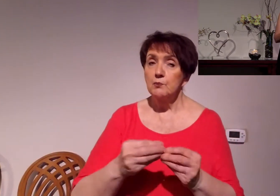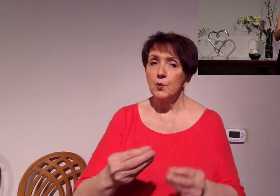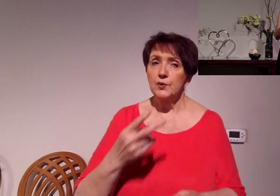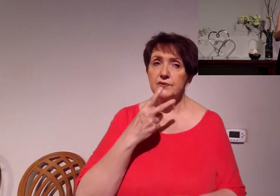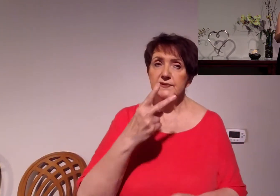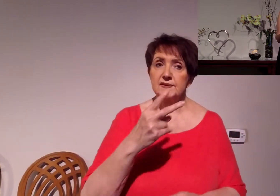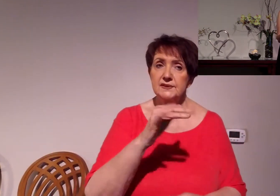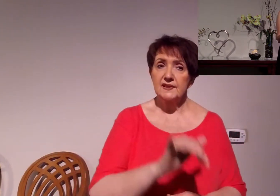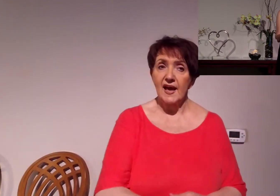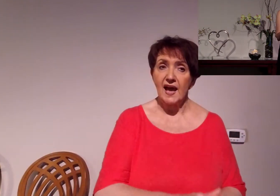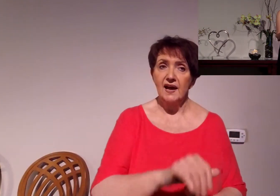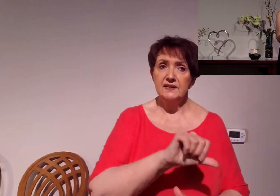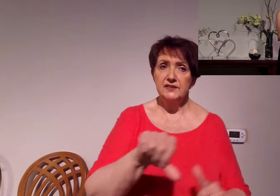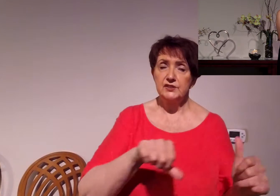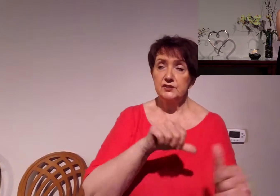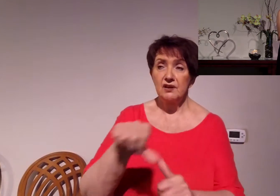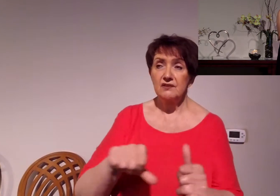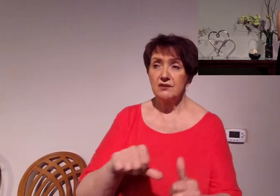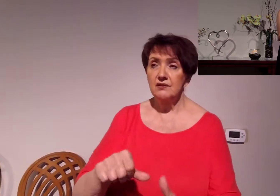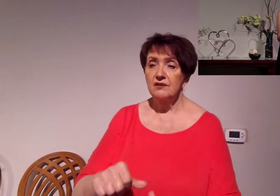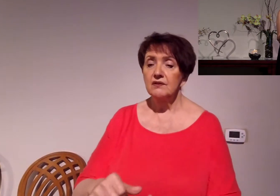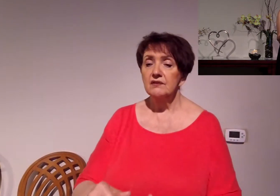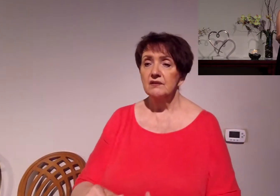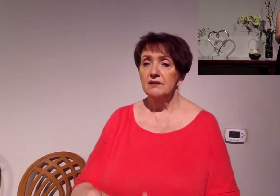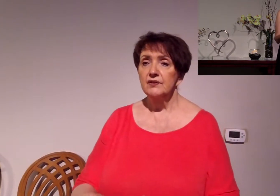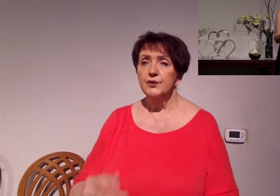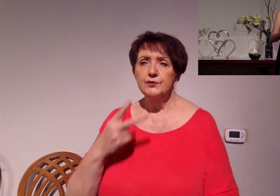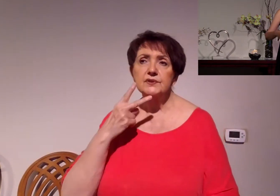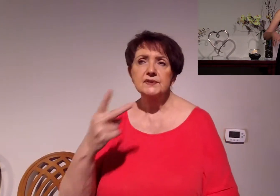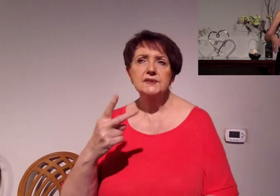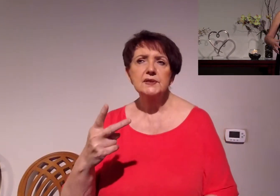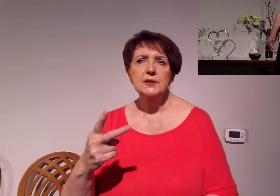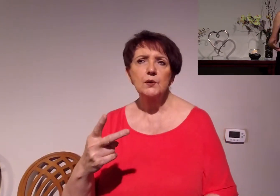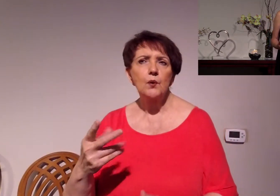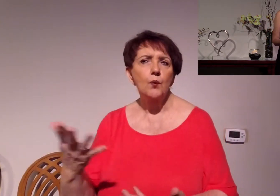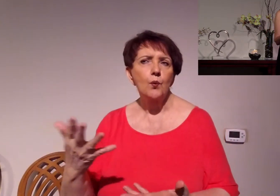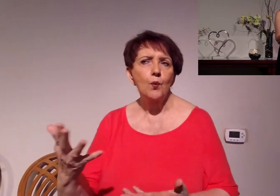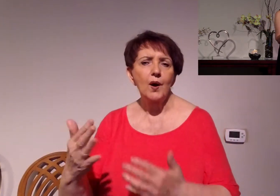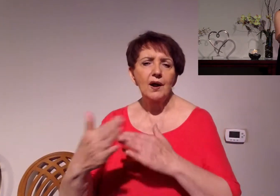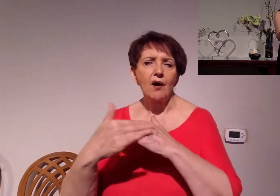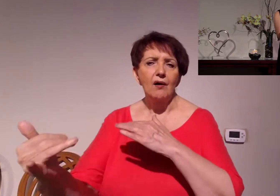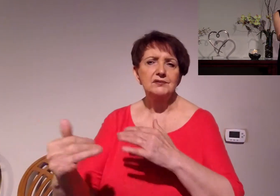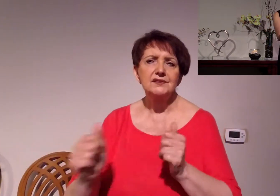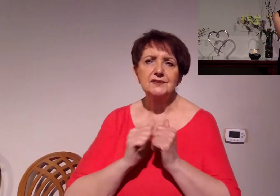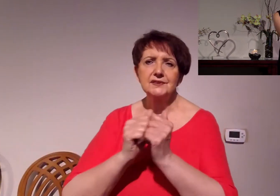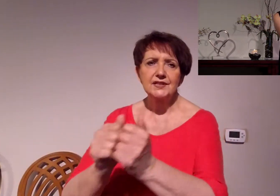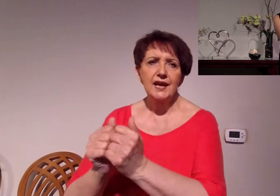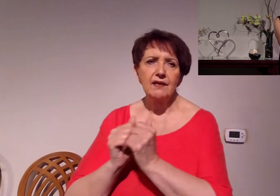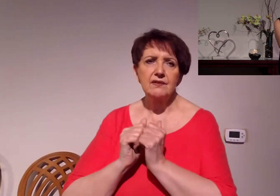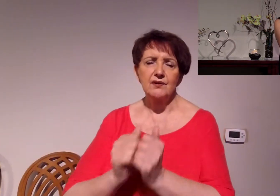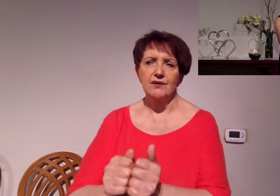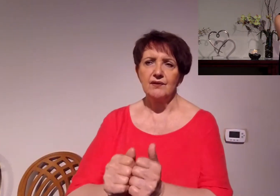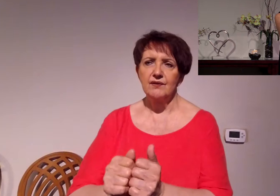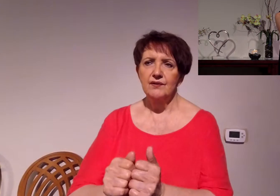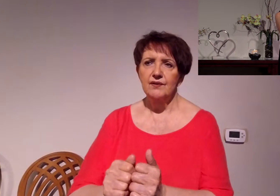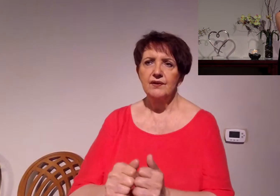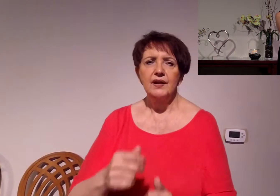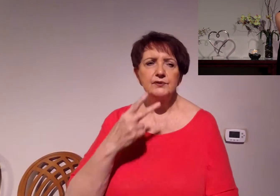we begin to see what actually calls us together. And we begin to see the precious,